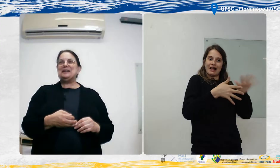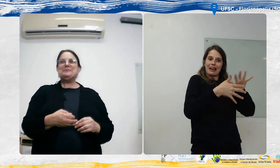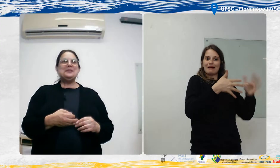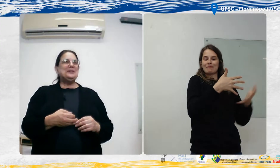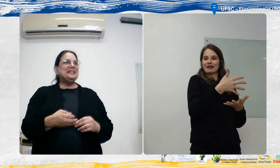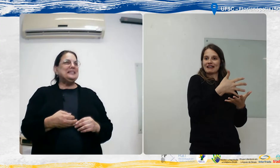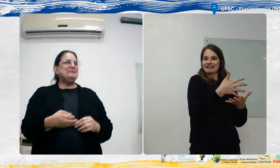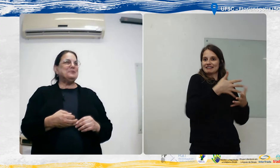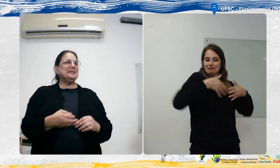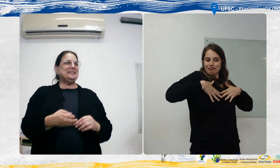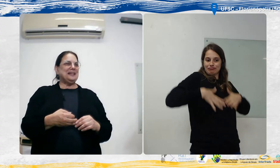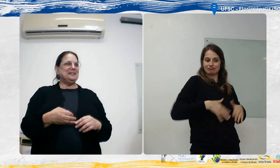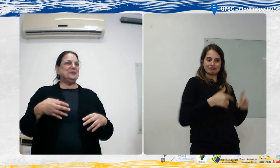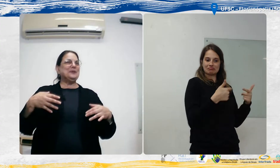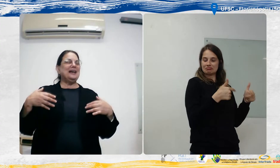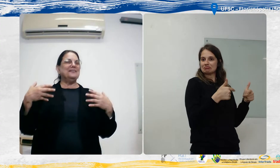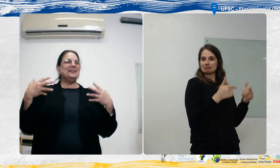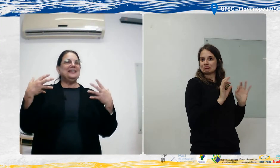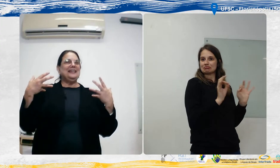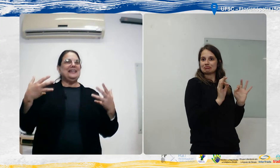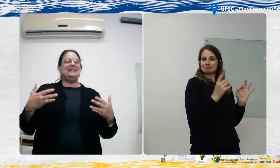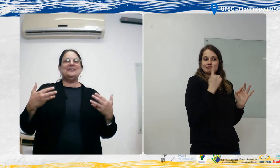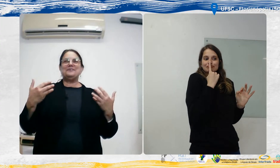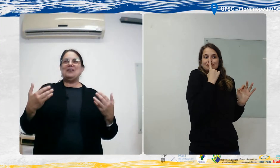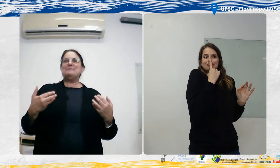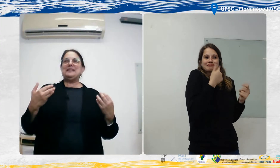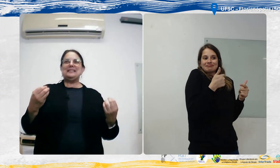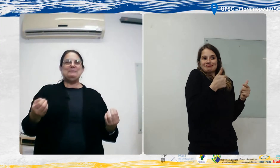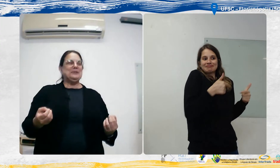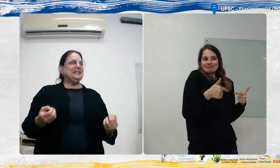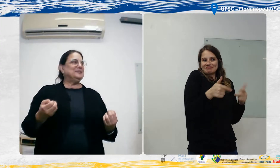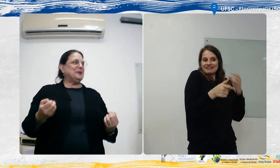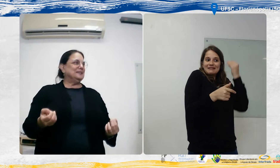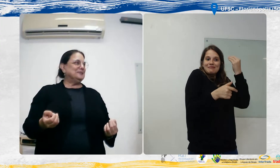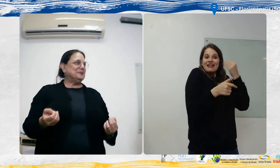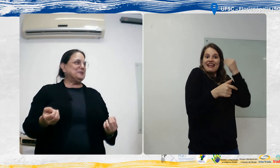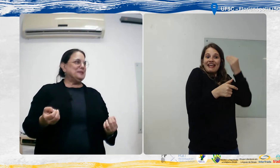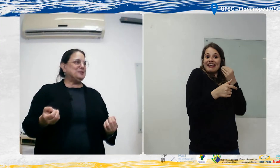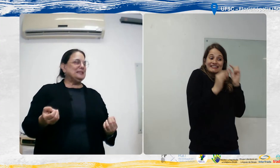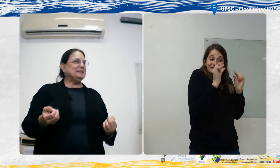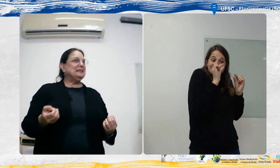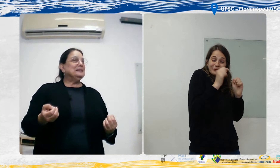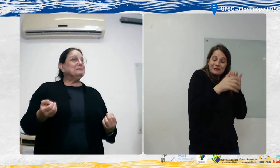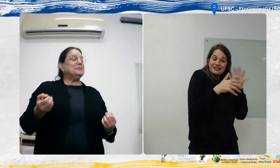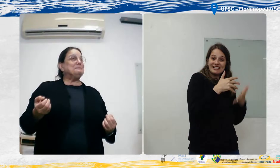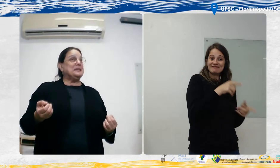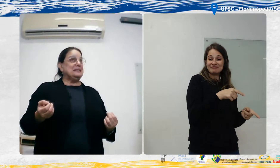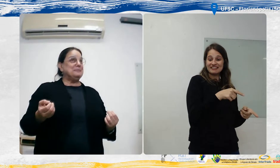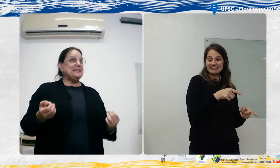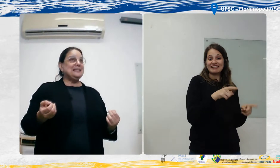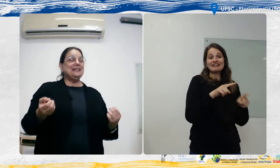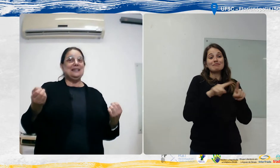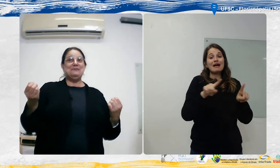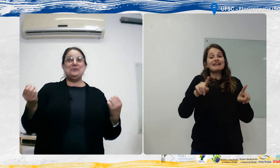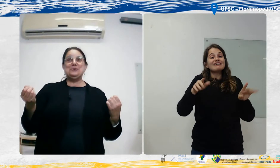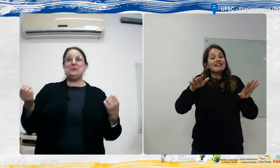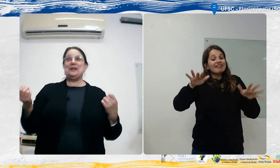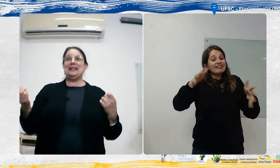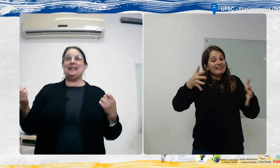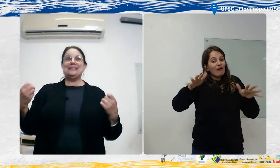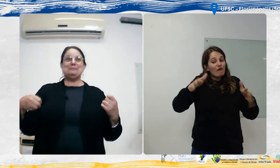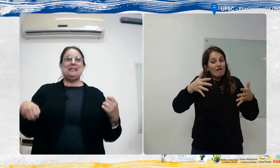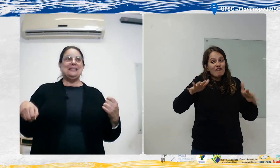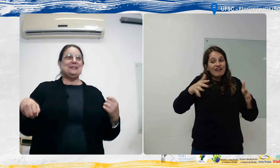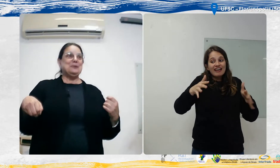community. I'm learning Libras. I don't have enough time and experience to answer the question. But maybe if you